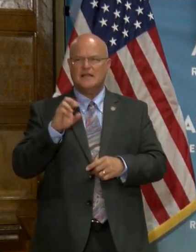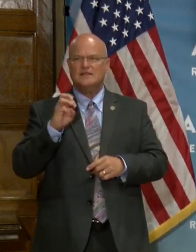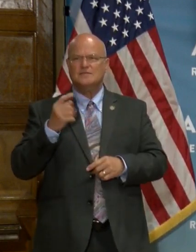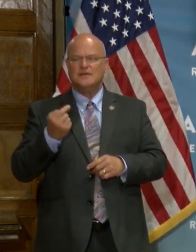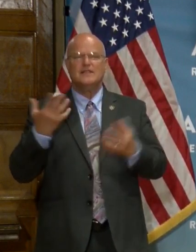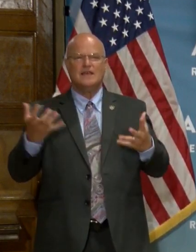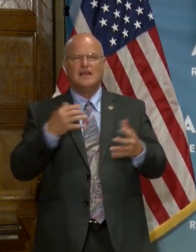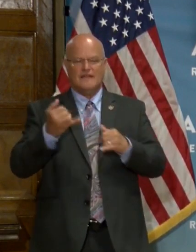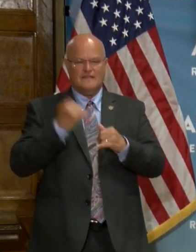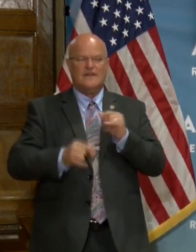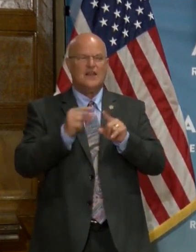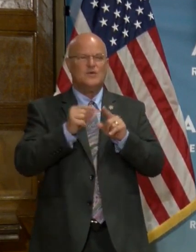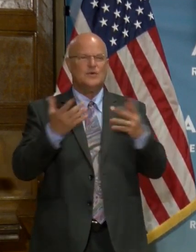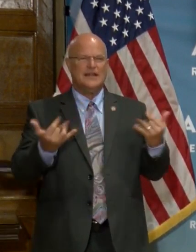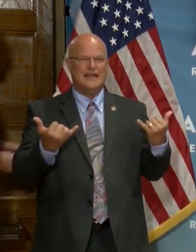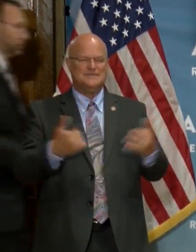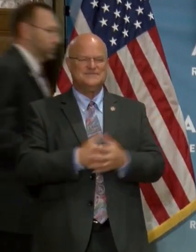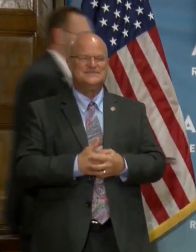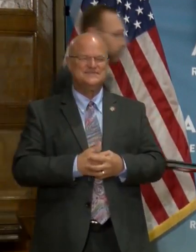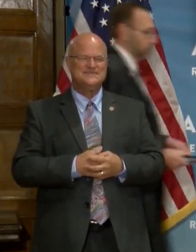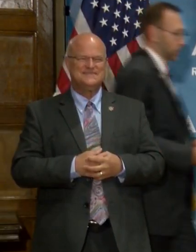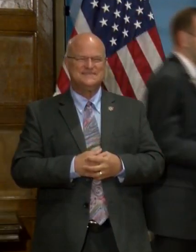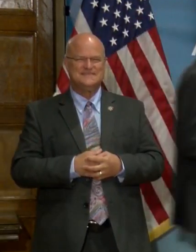I'm going to let you have the final word there.